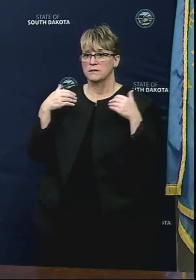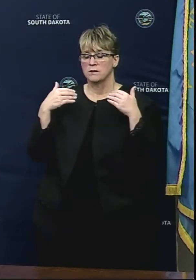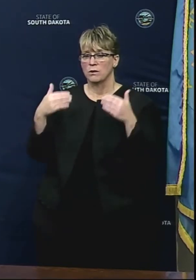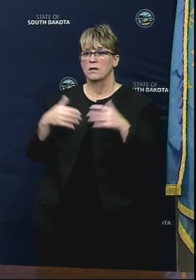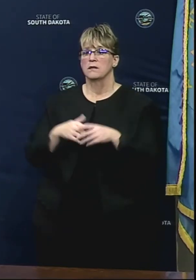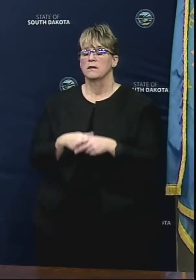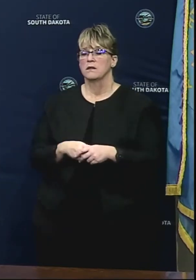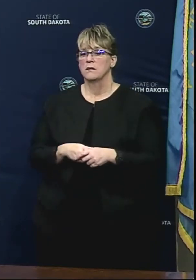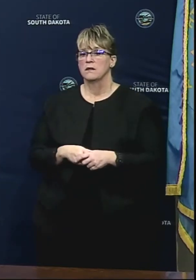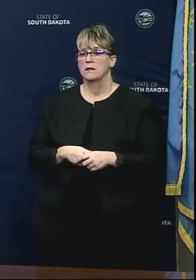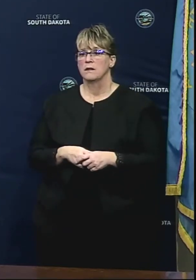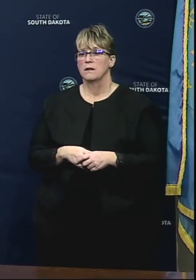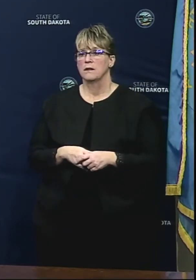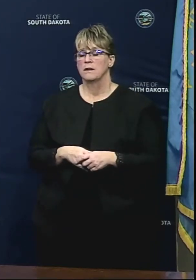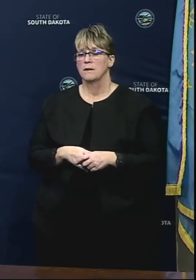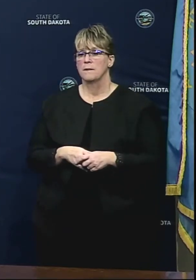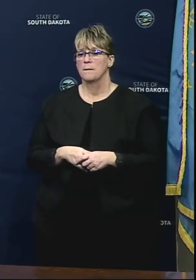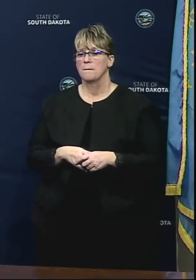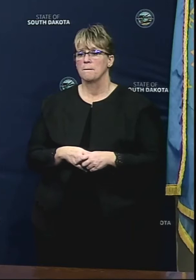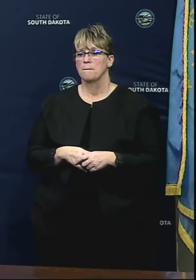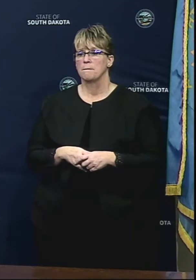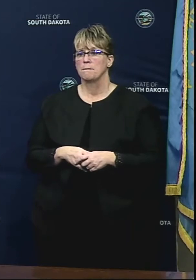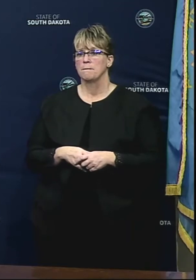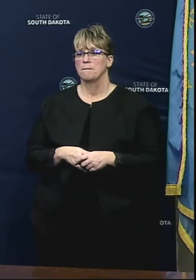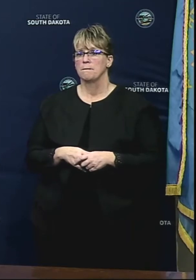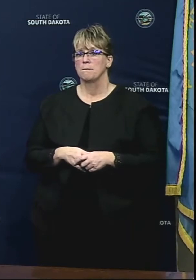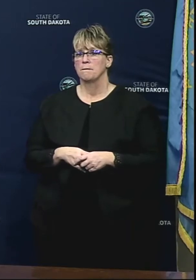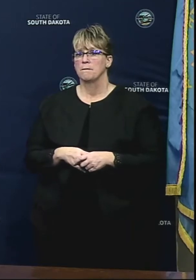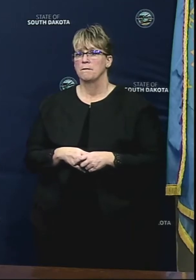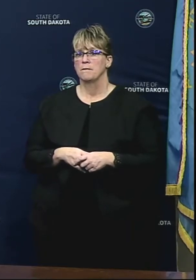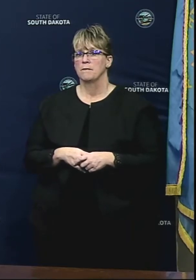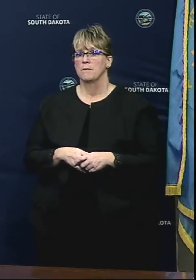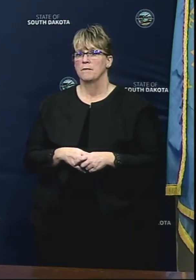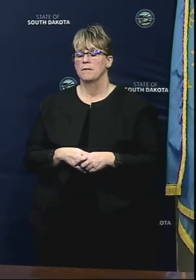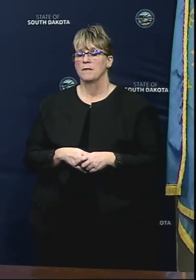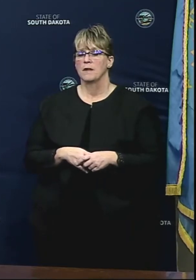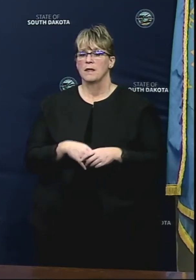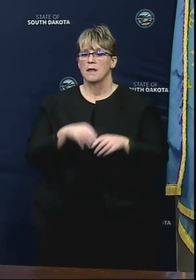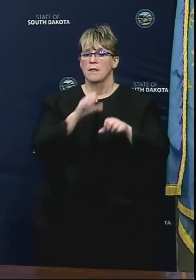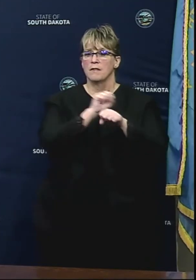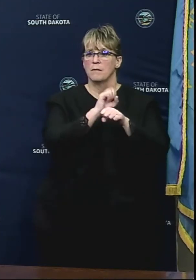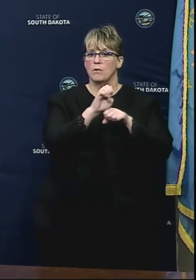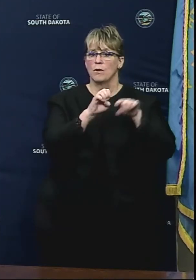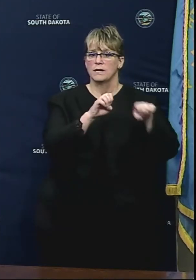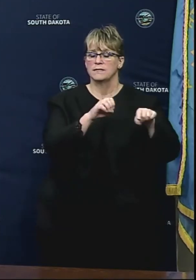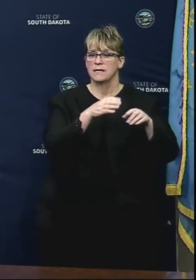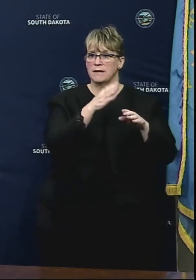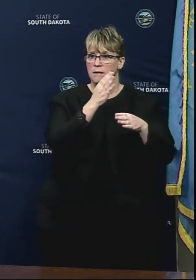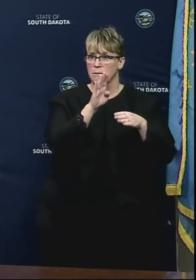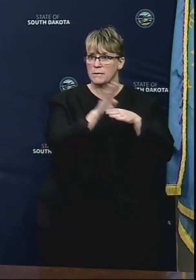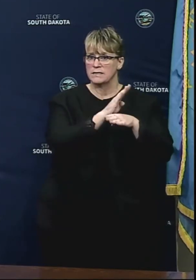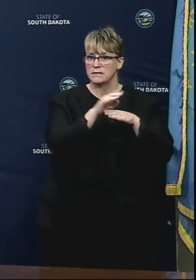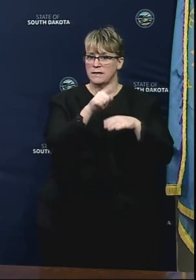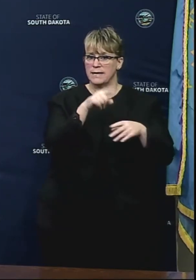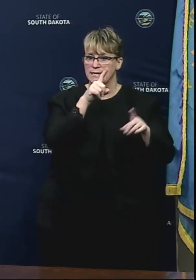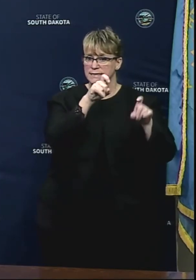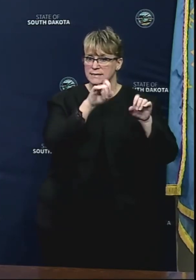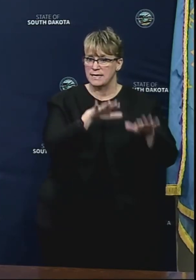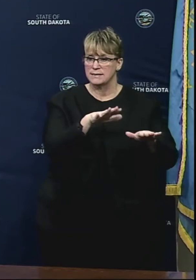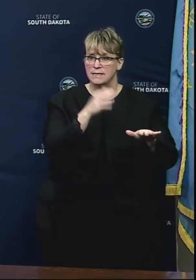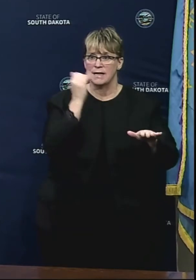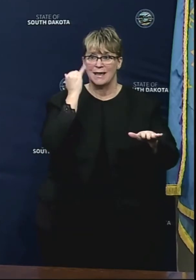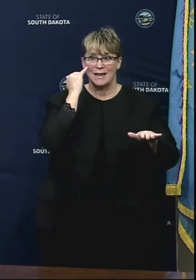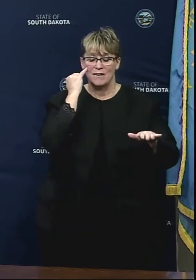ahead. So will the employees over at Smithfield be able to get tested whether or not